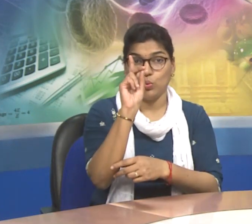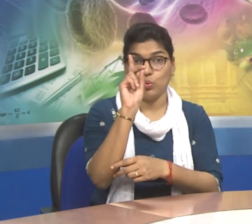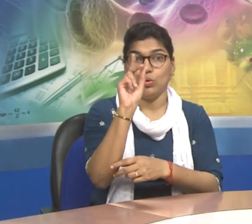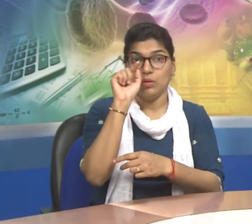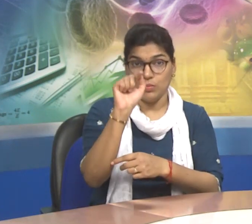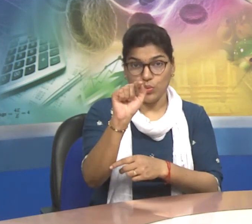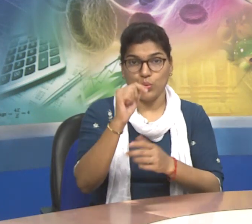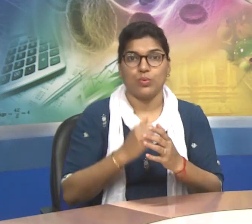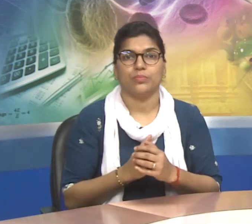Point 2.